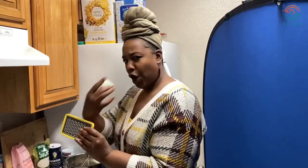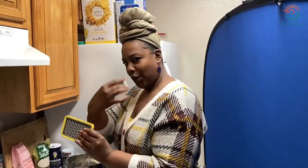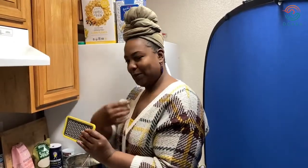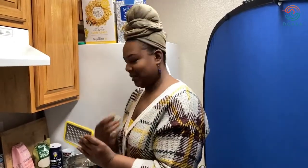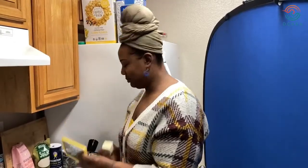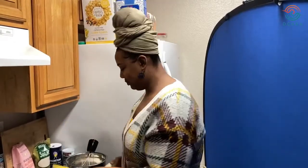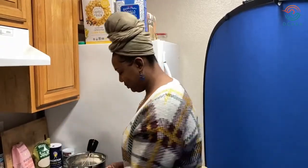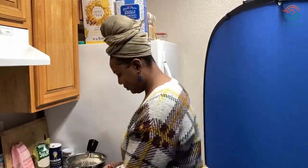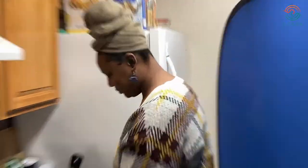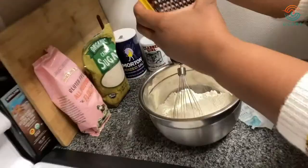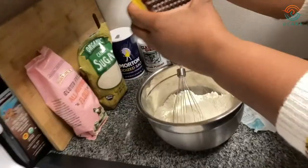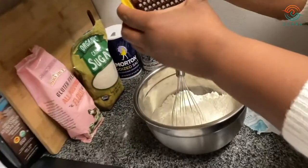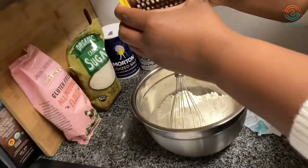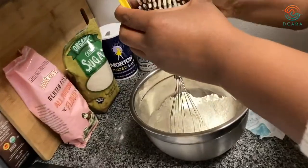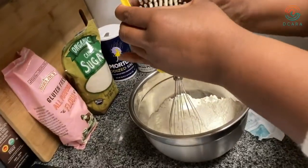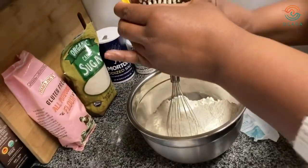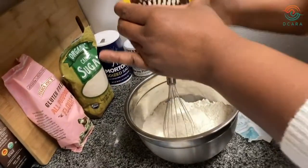Follow my lead.